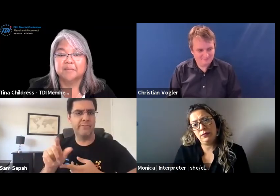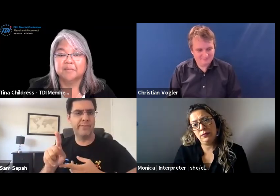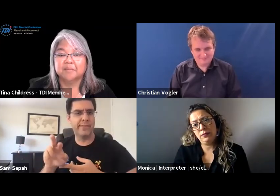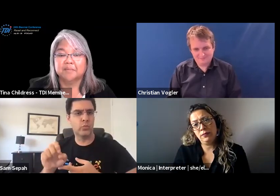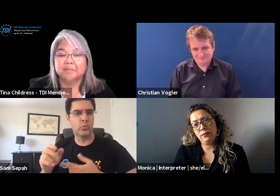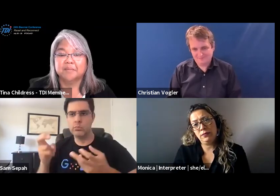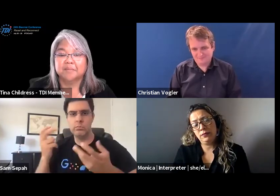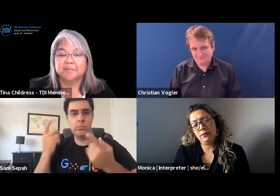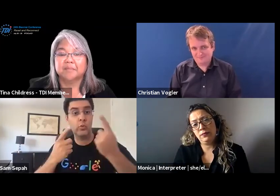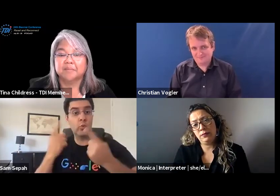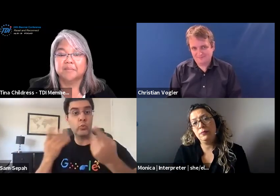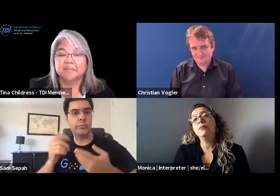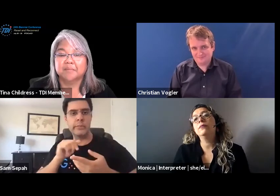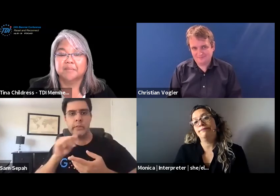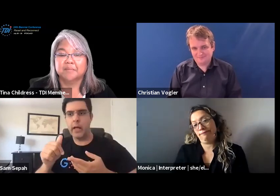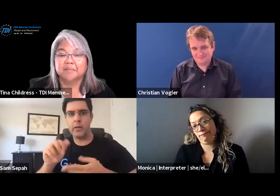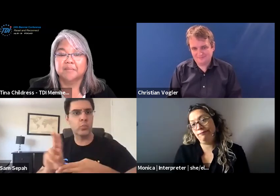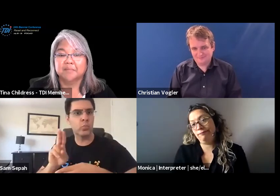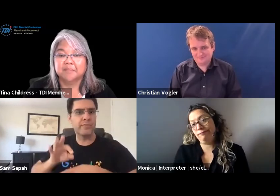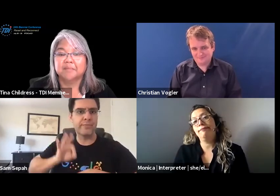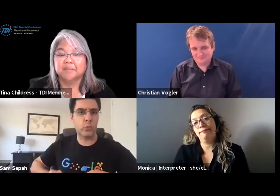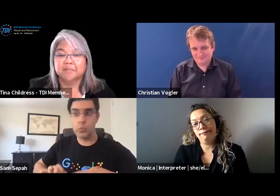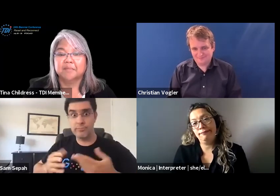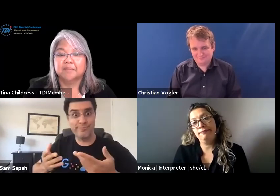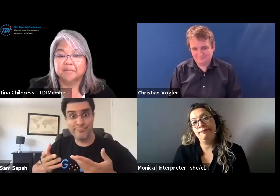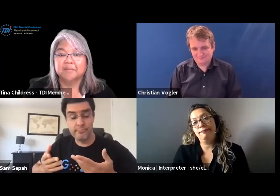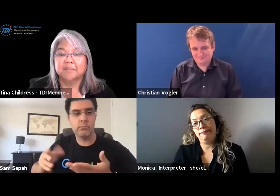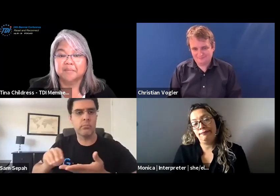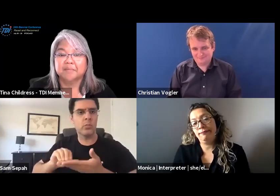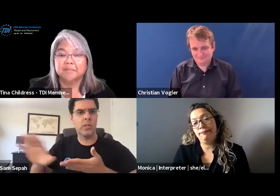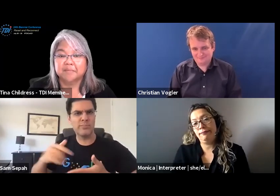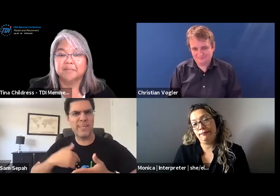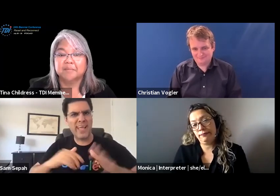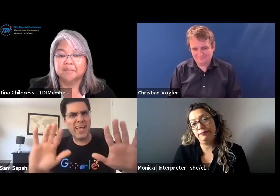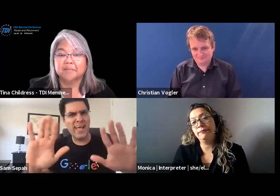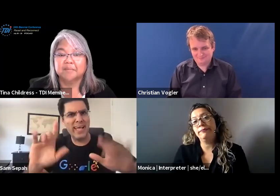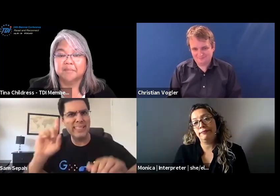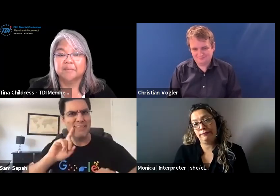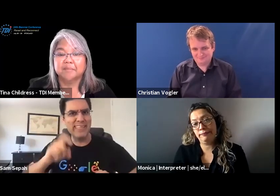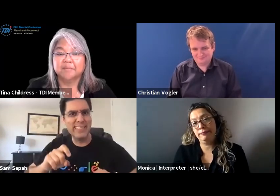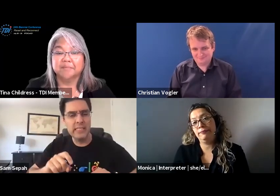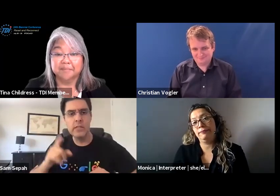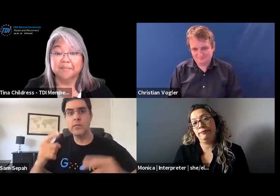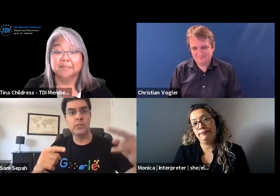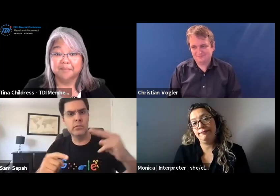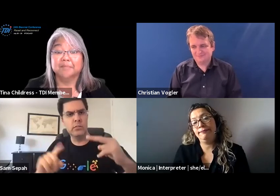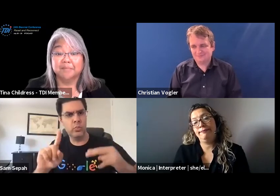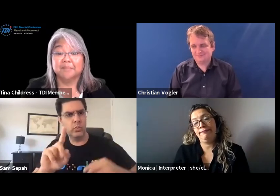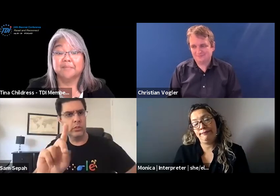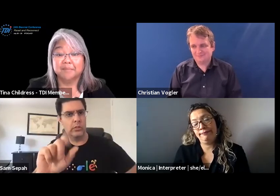Meet took over that feature. It wasn't considered beneficial and they were kicked out. And